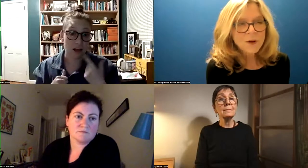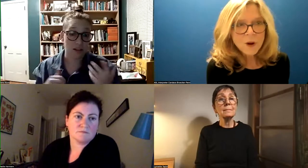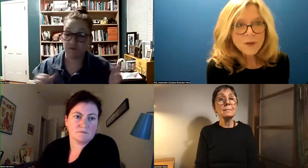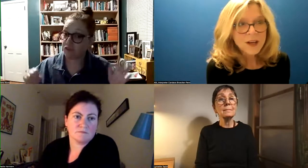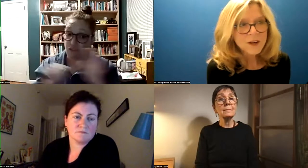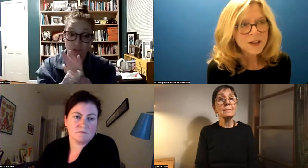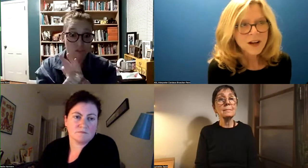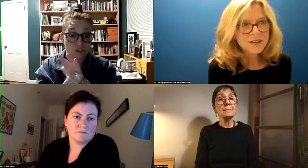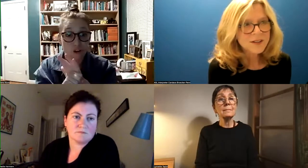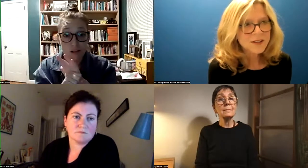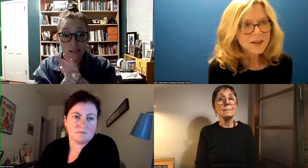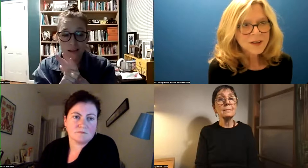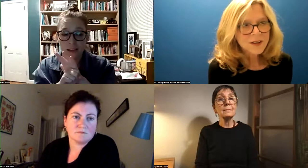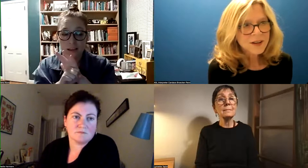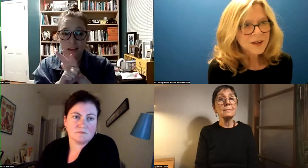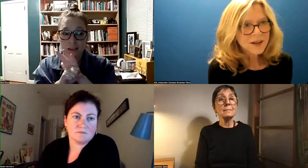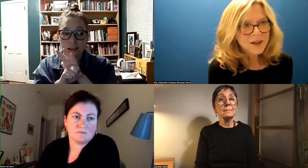I grew up with a hearing loss.